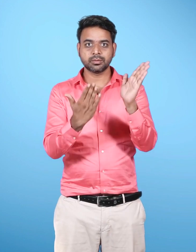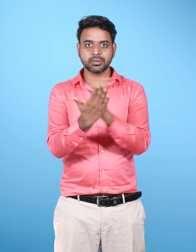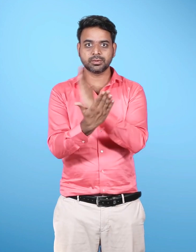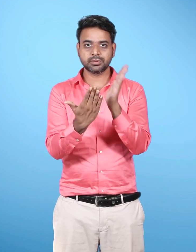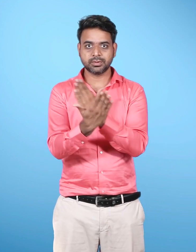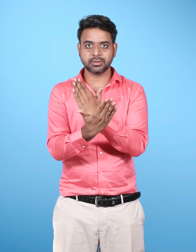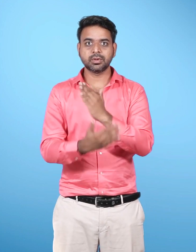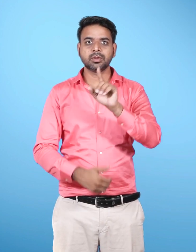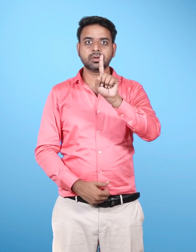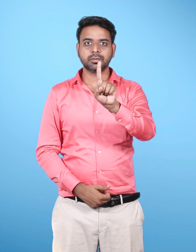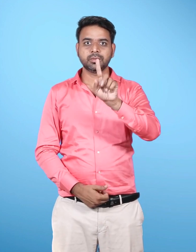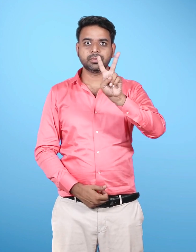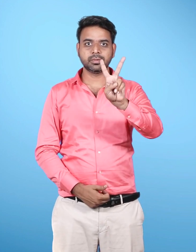Page 121.